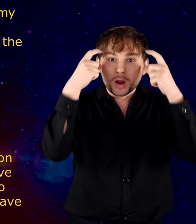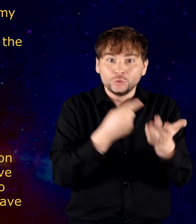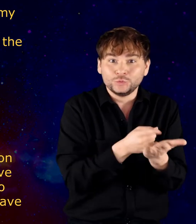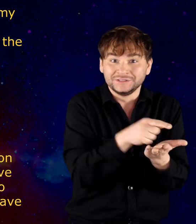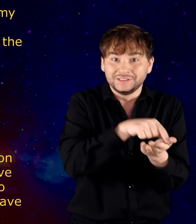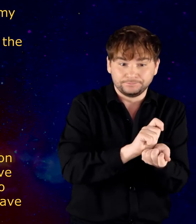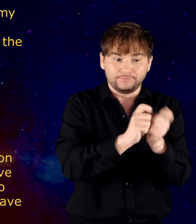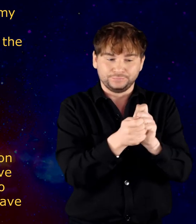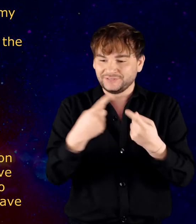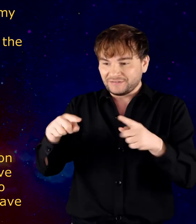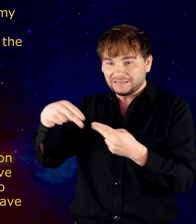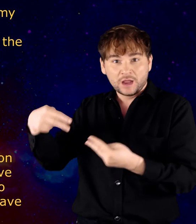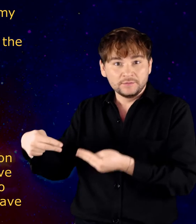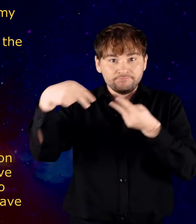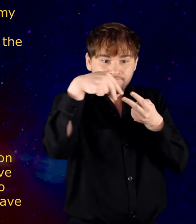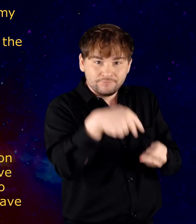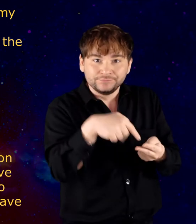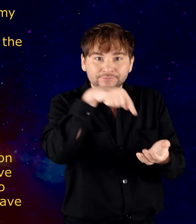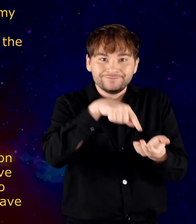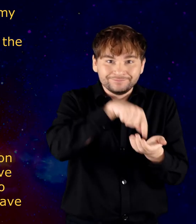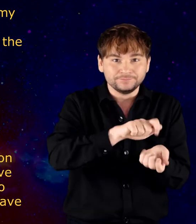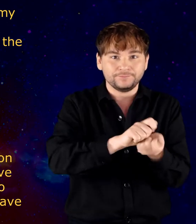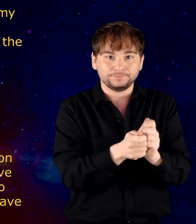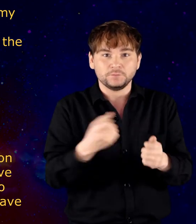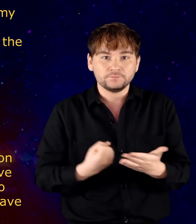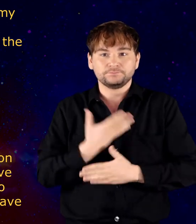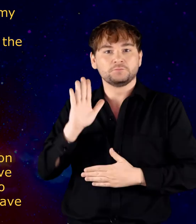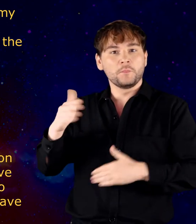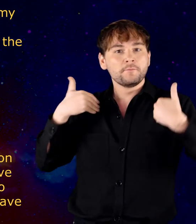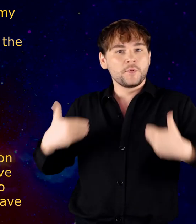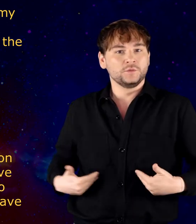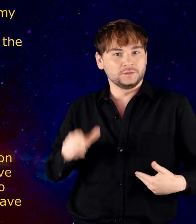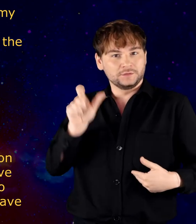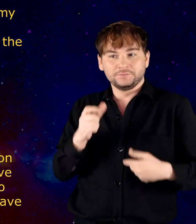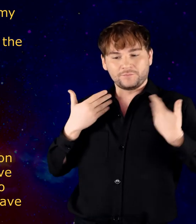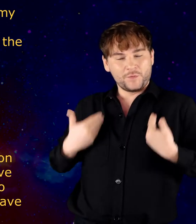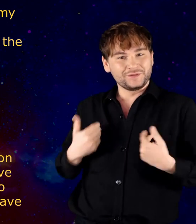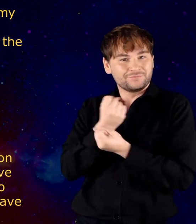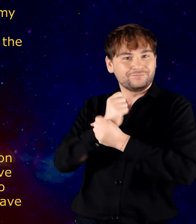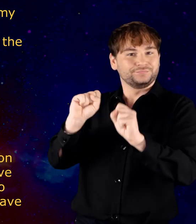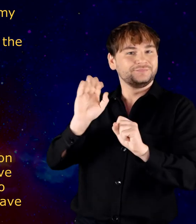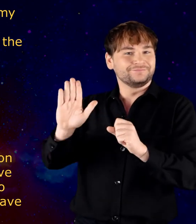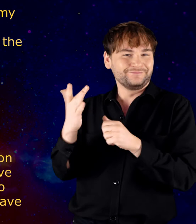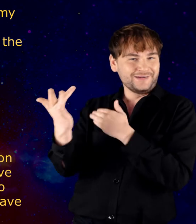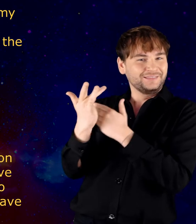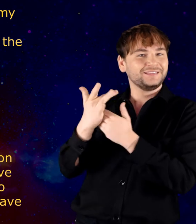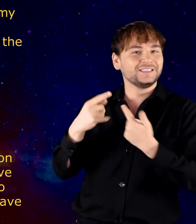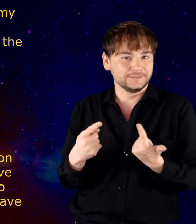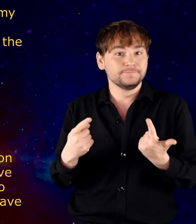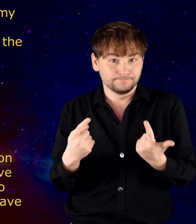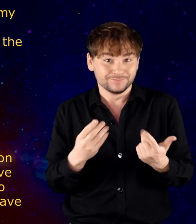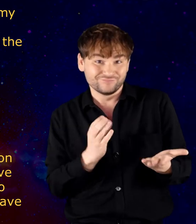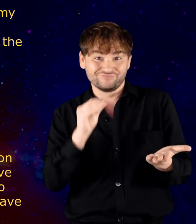genes that make mouse antibodies and replace them with genes that make